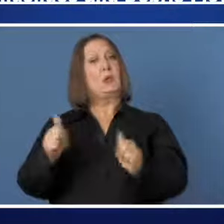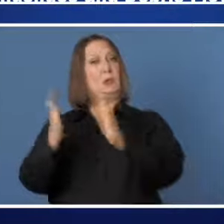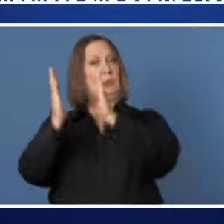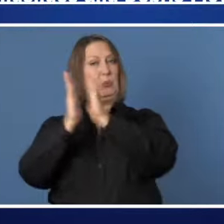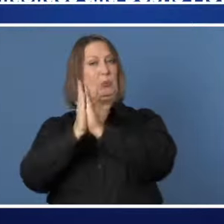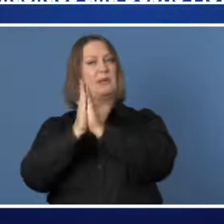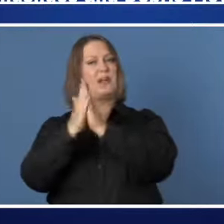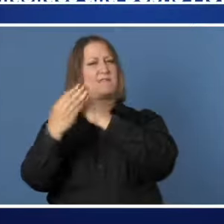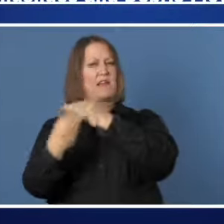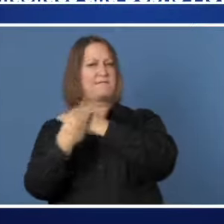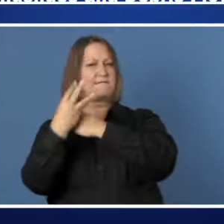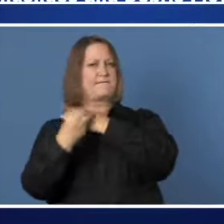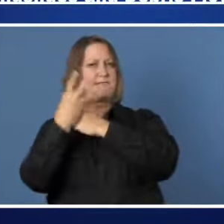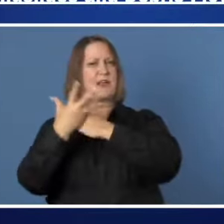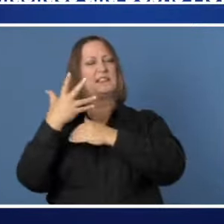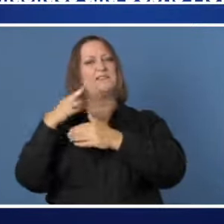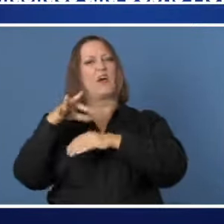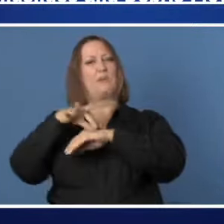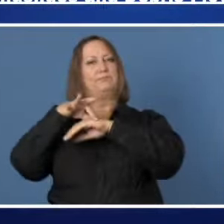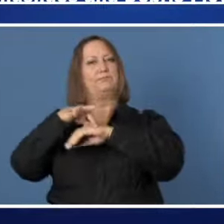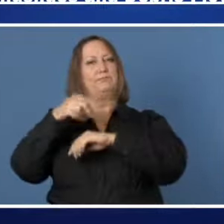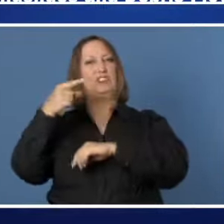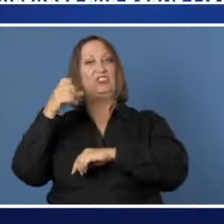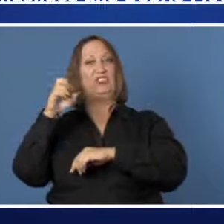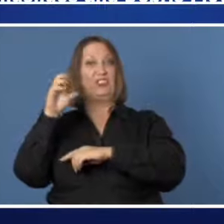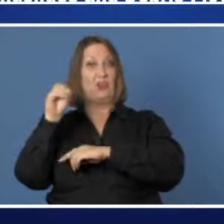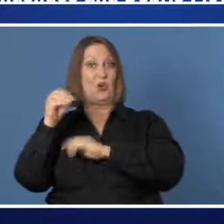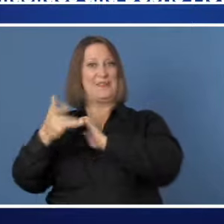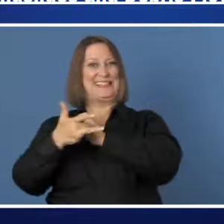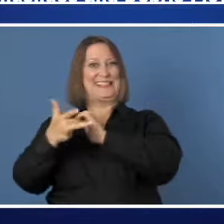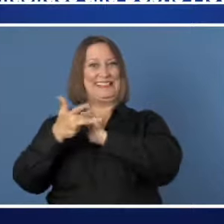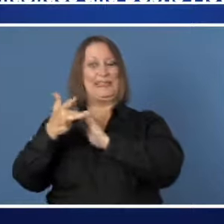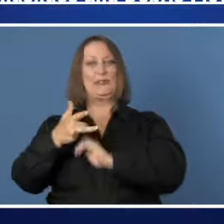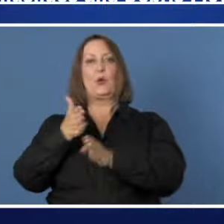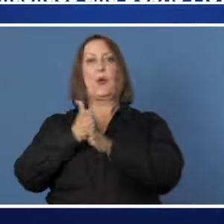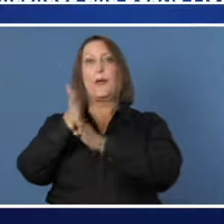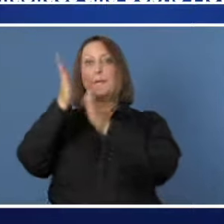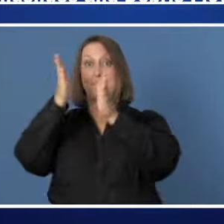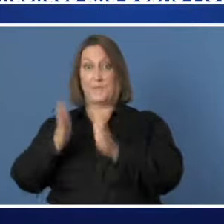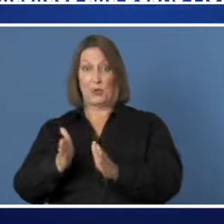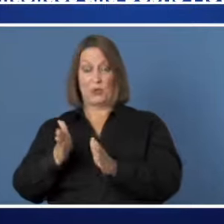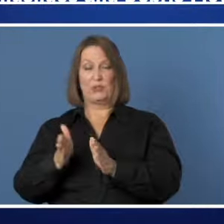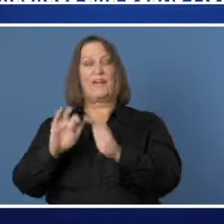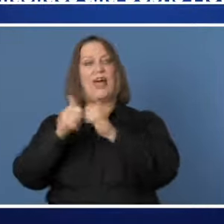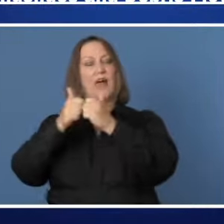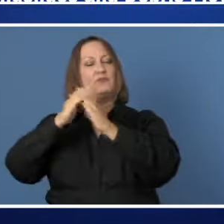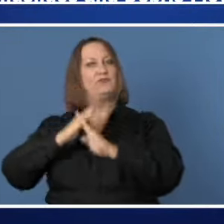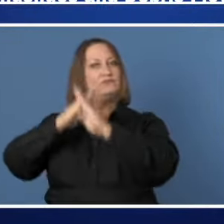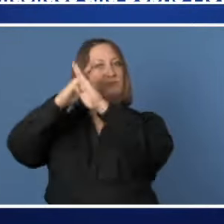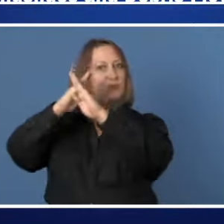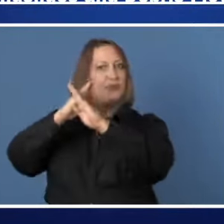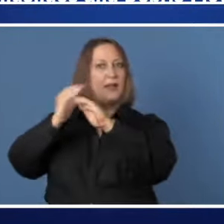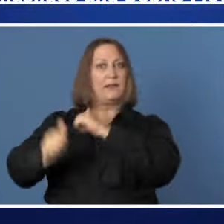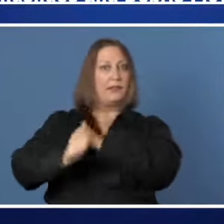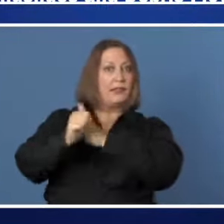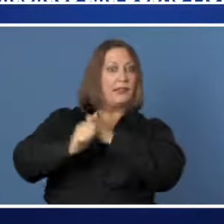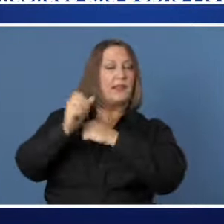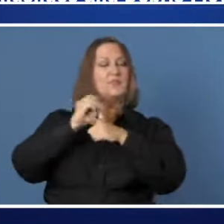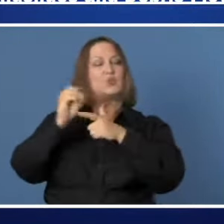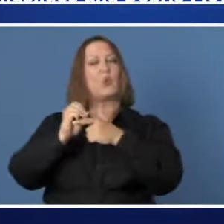Seek advice from a geotechnical expert for evaluating landslide hazards or